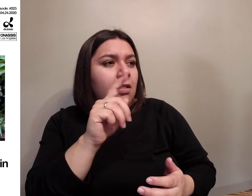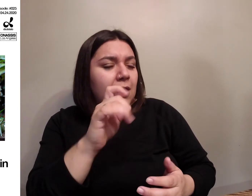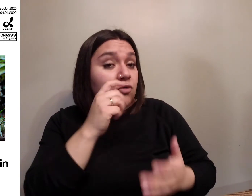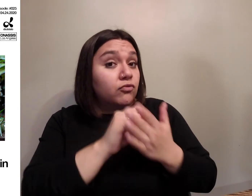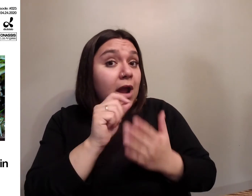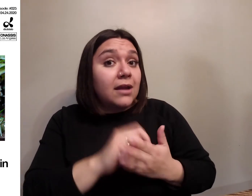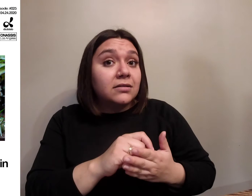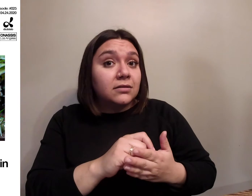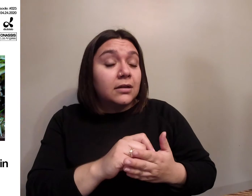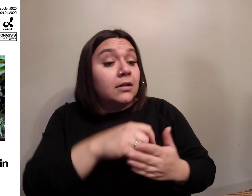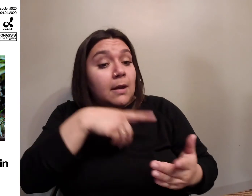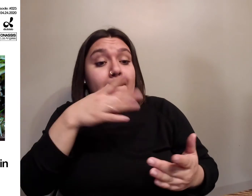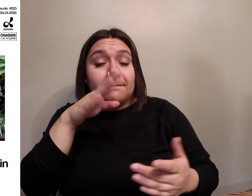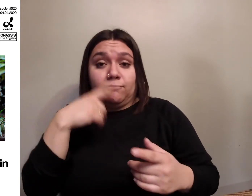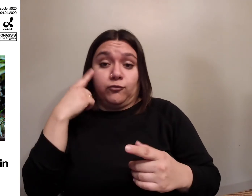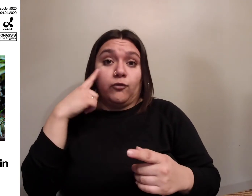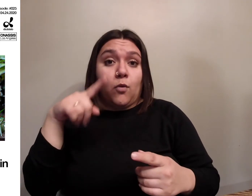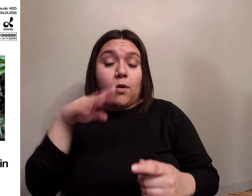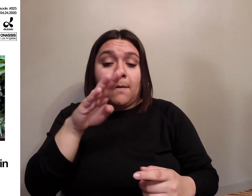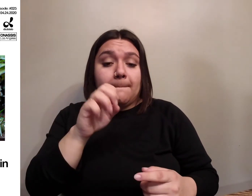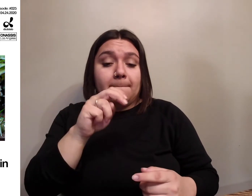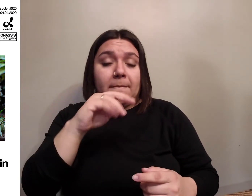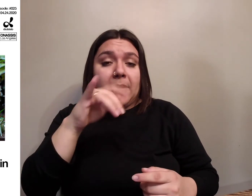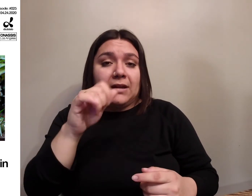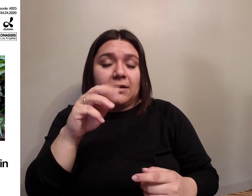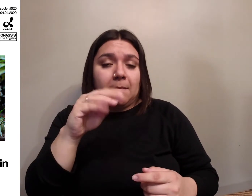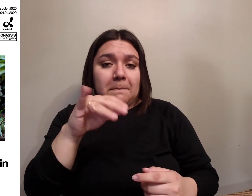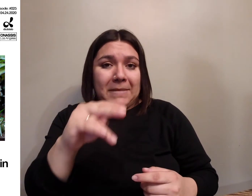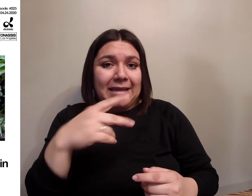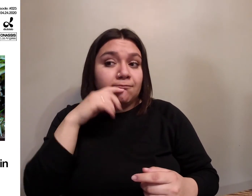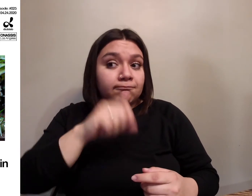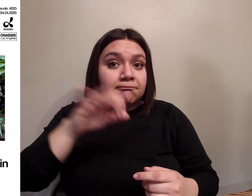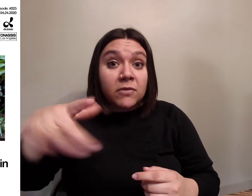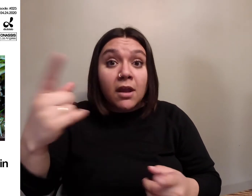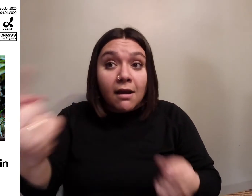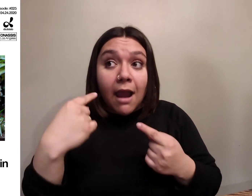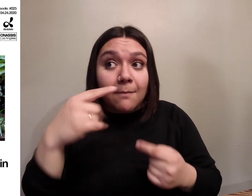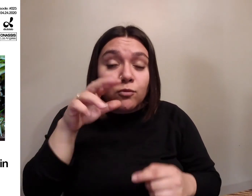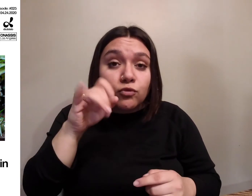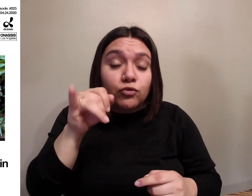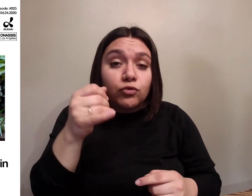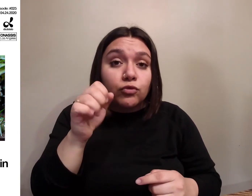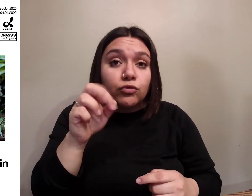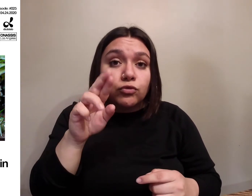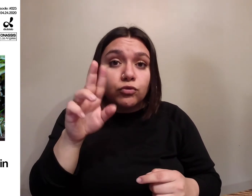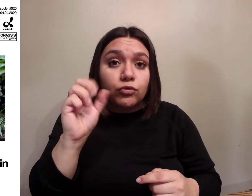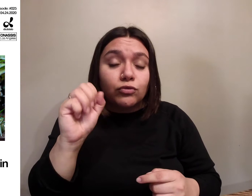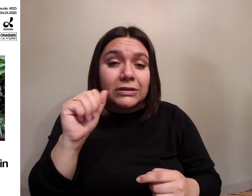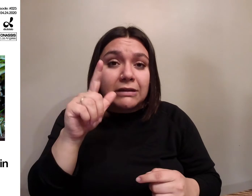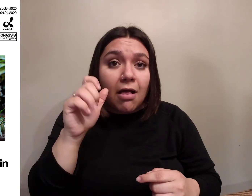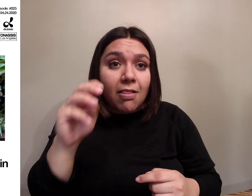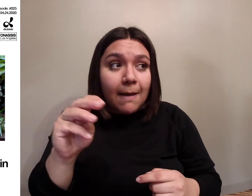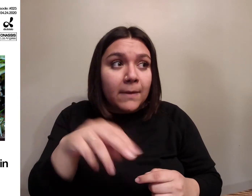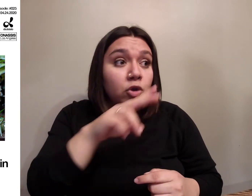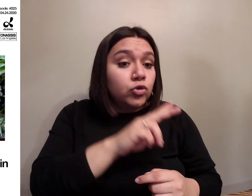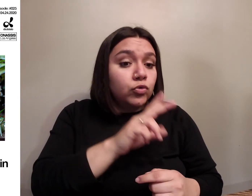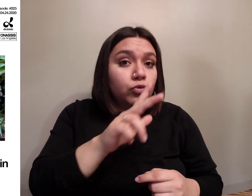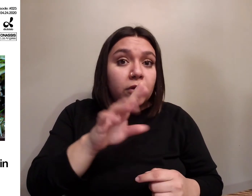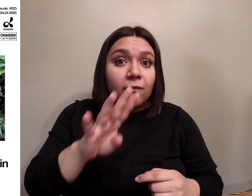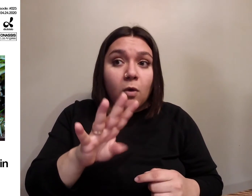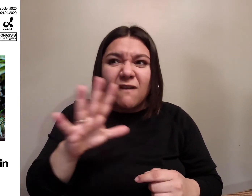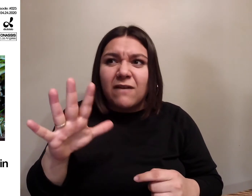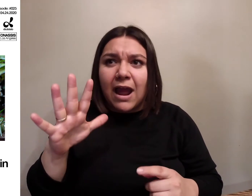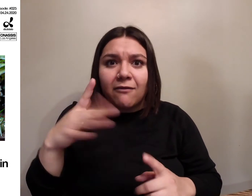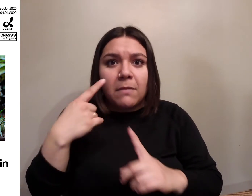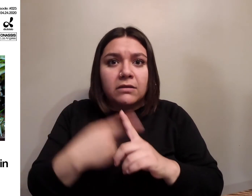approach Benjamin through the eyes of Bertolt Brecht. And then Brecht would say, again, in his letters, "You're such